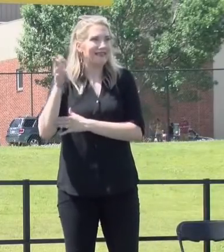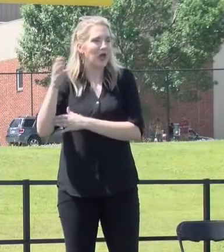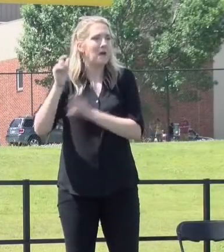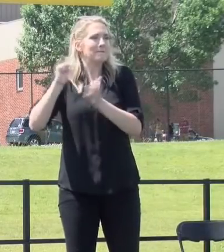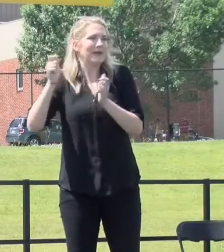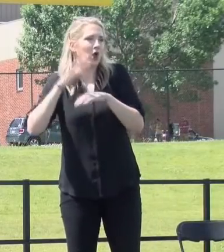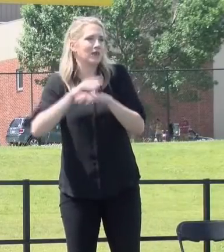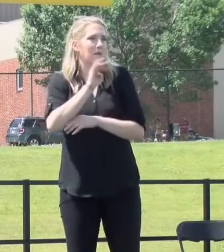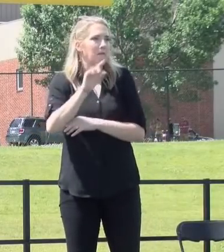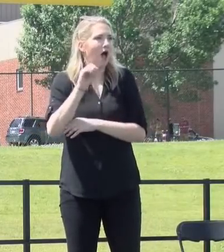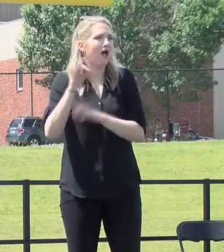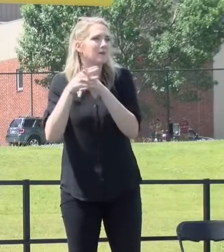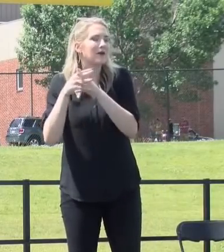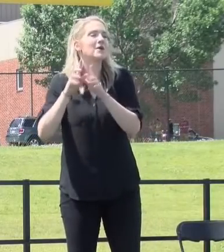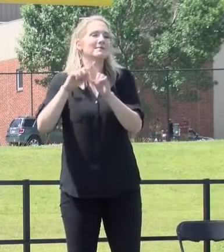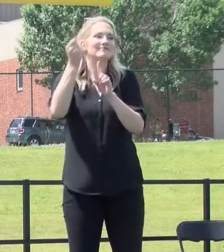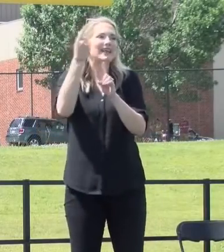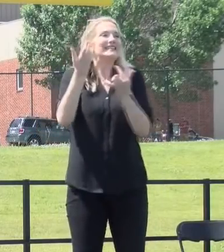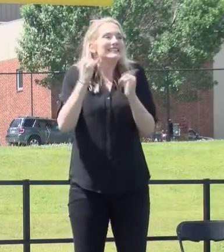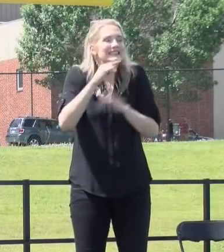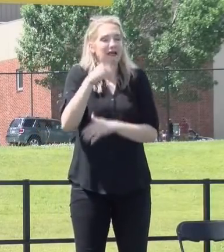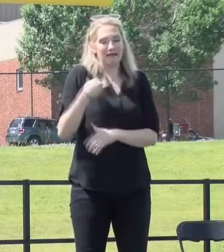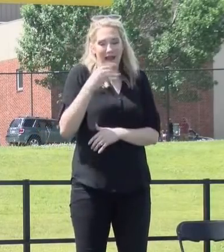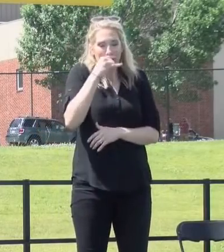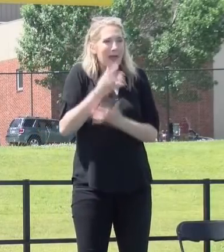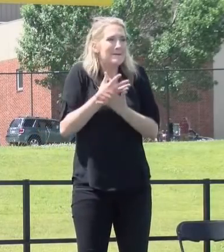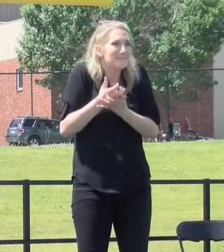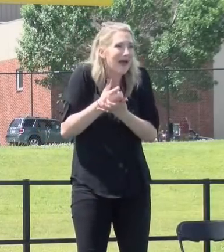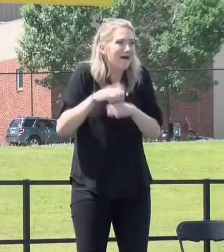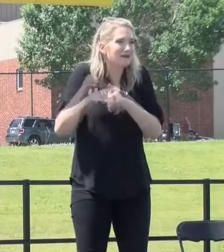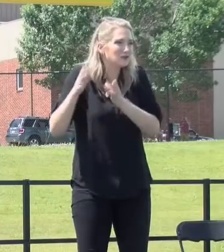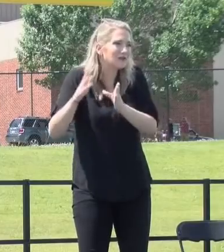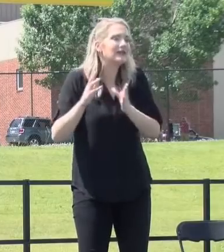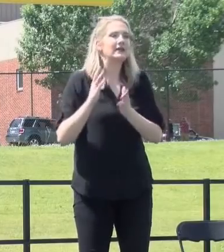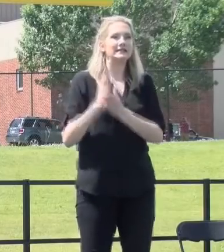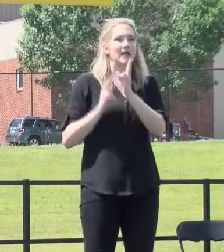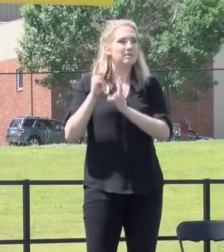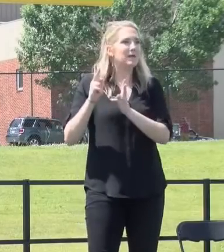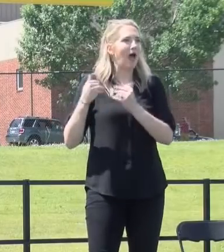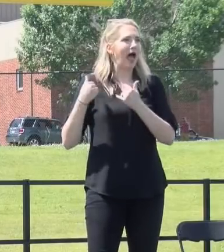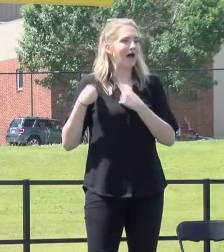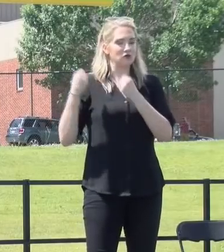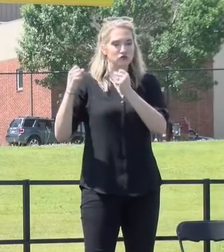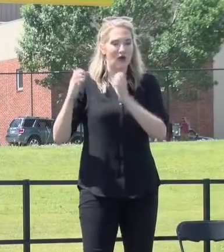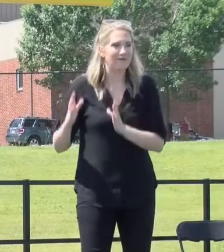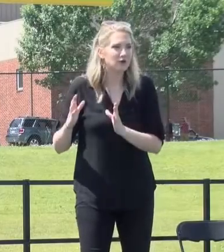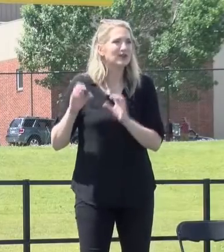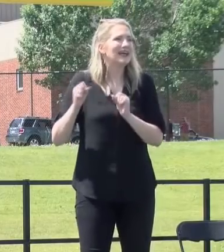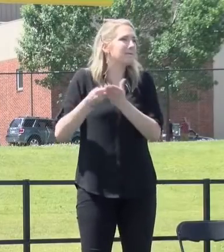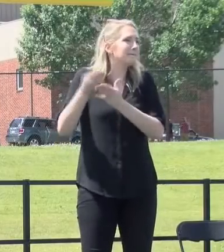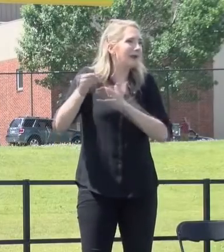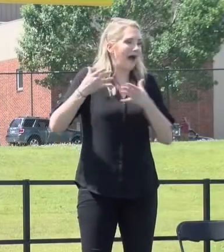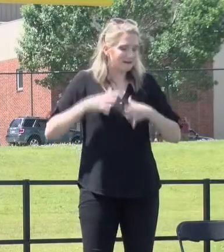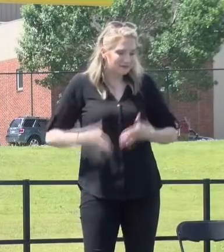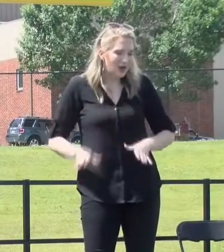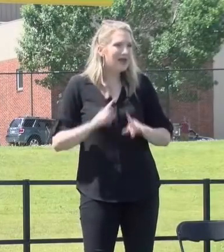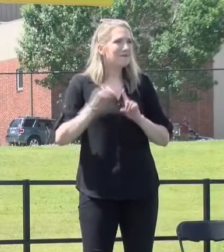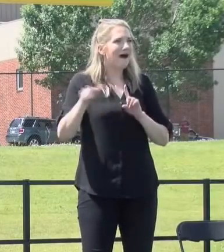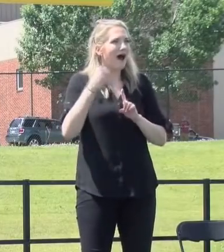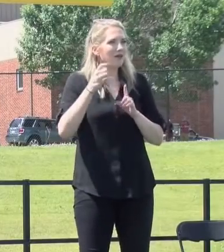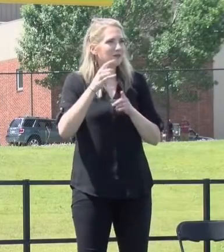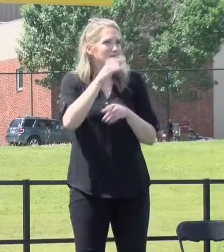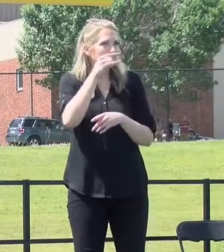but have kids begging on the street. Some people have personal chauffeurs and wear $1,000 designer dresses, while others are struggling to put their kids in